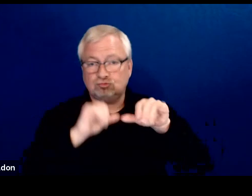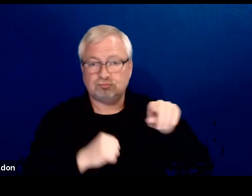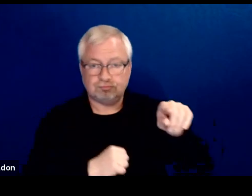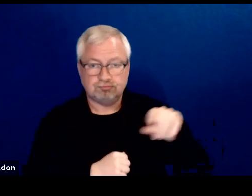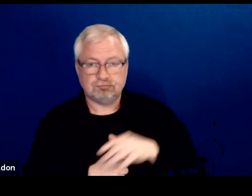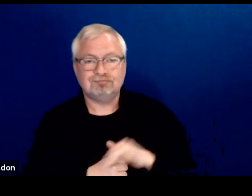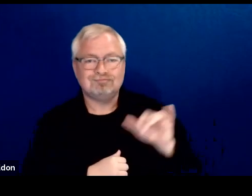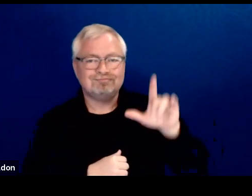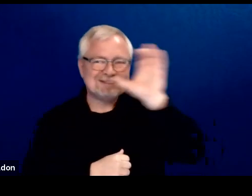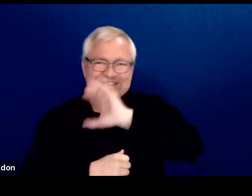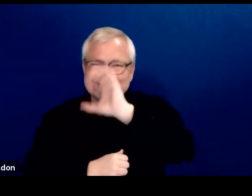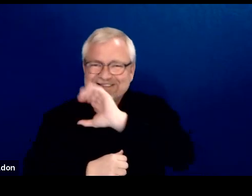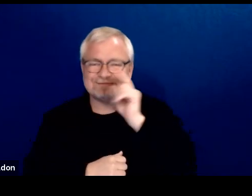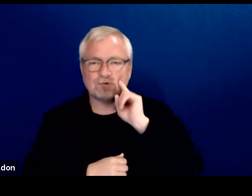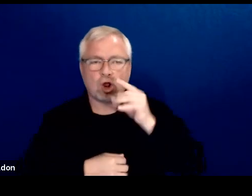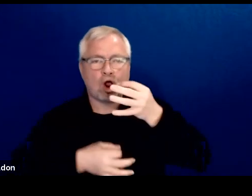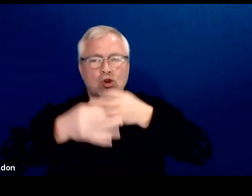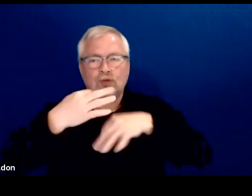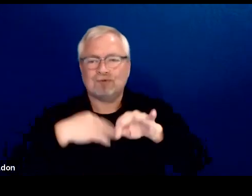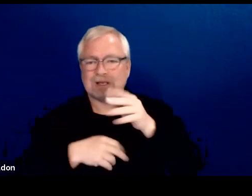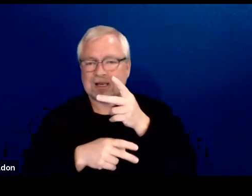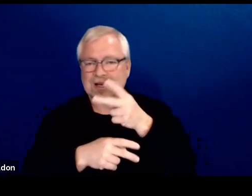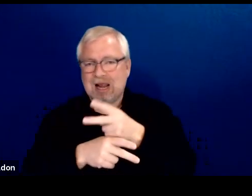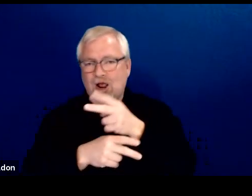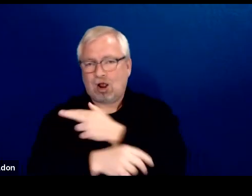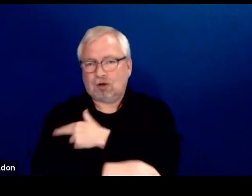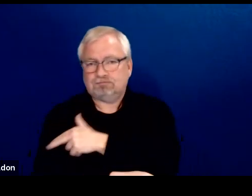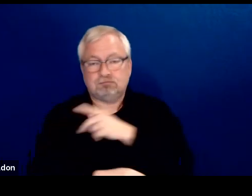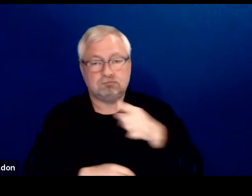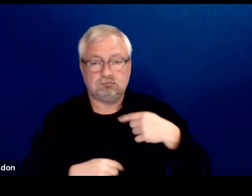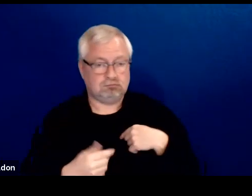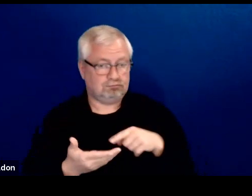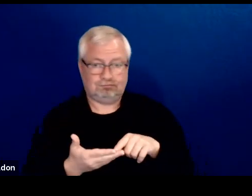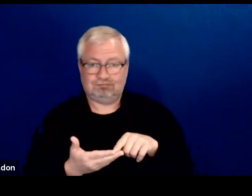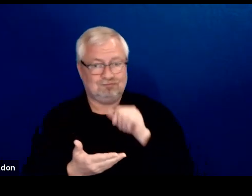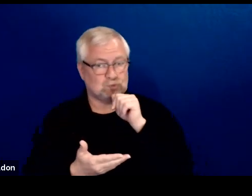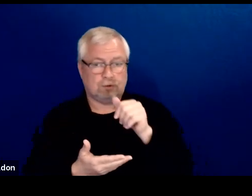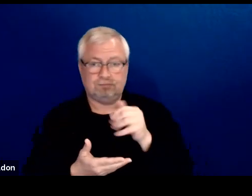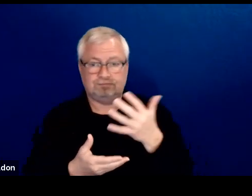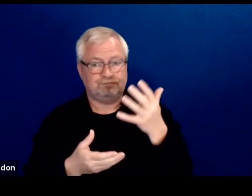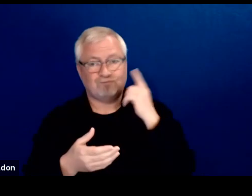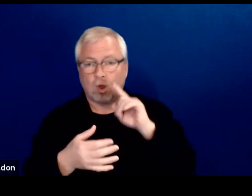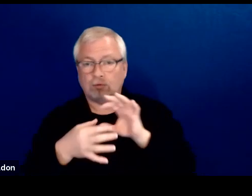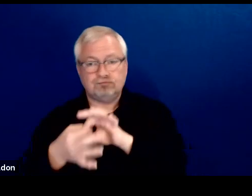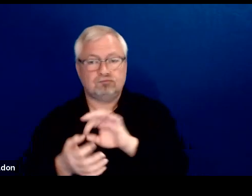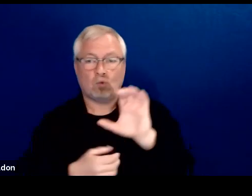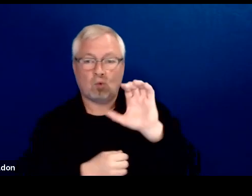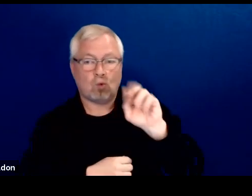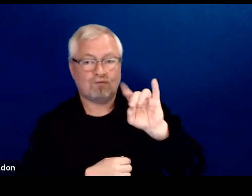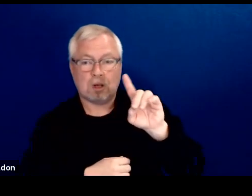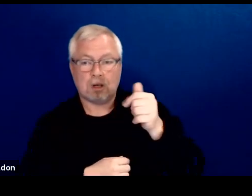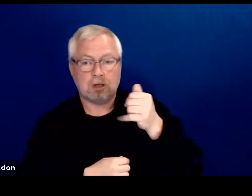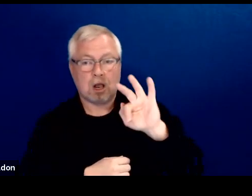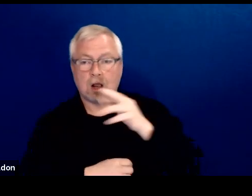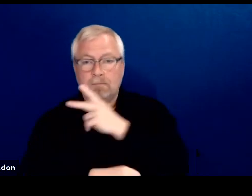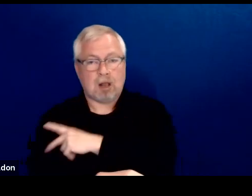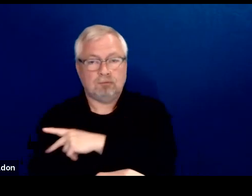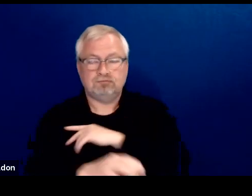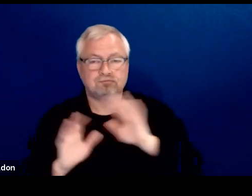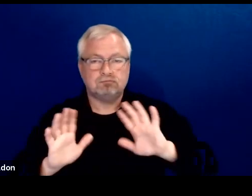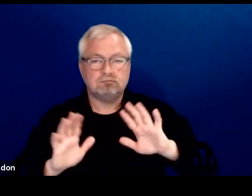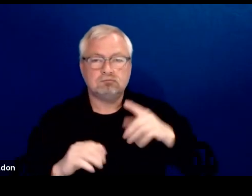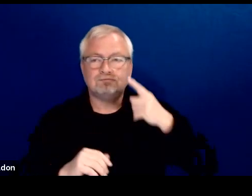be treating COVID-19 patients. Those would be taking people who are recovering from appendicitis and been able to be in